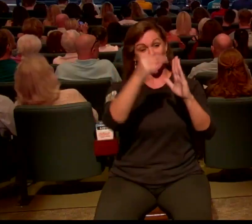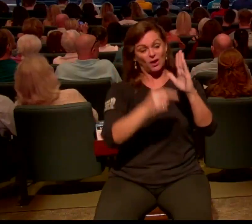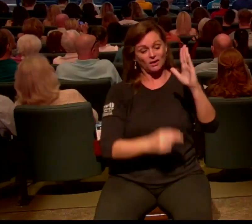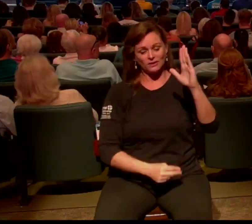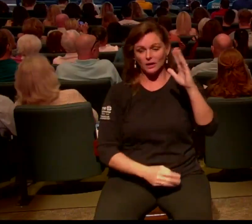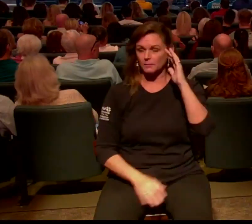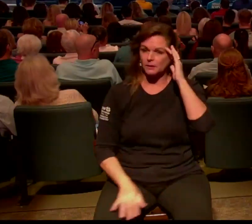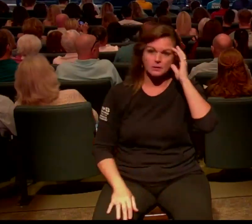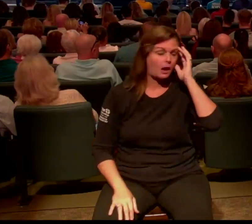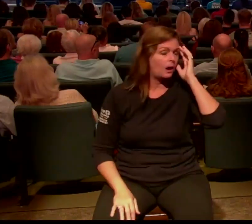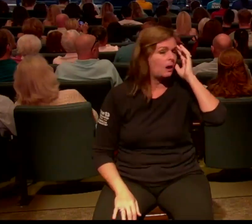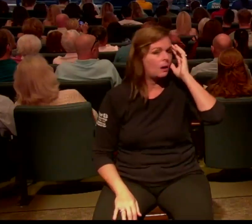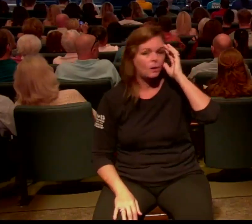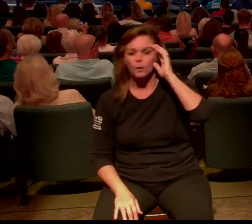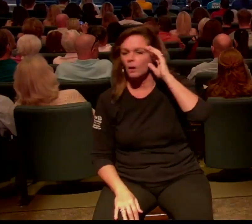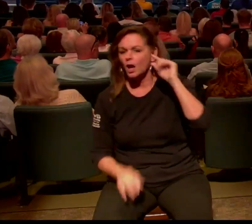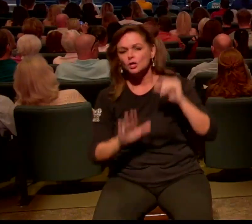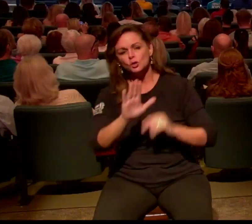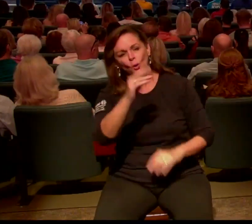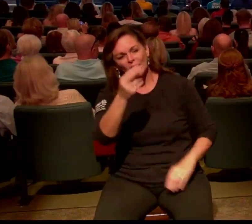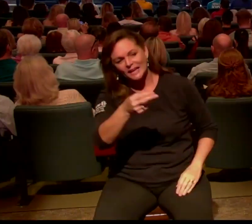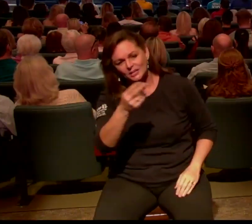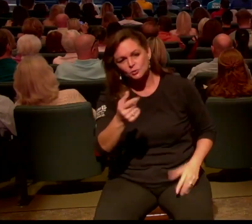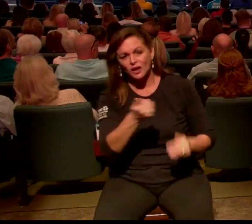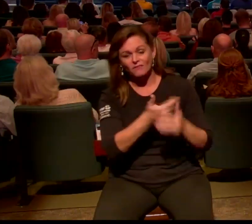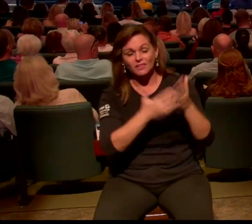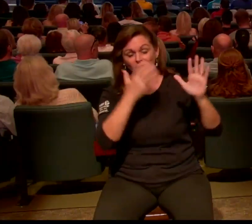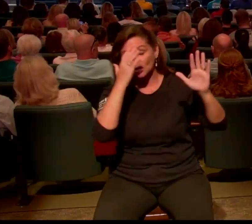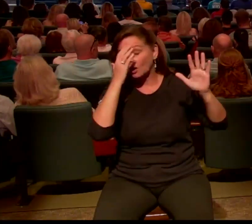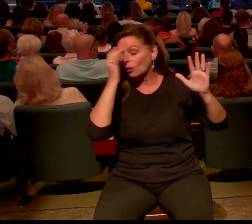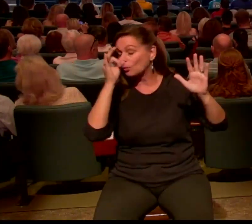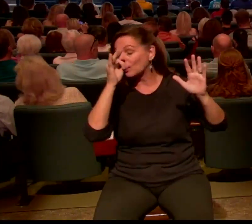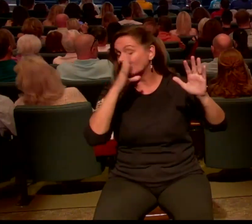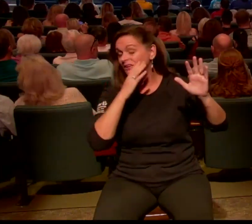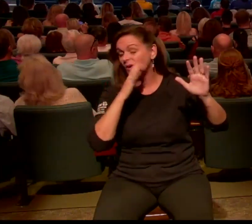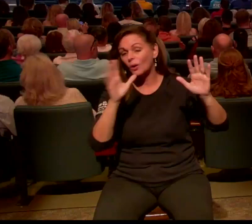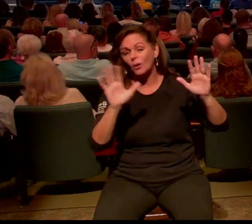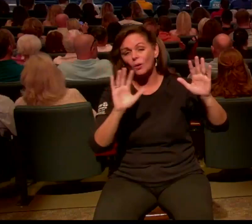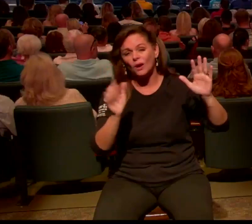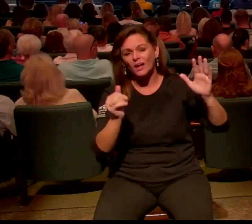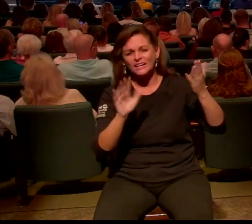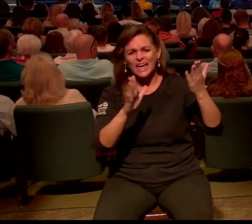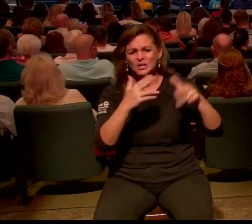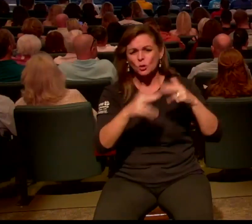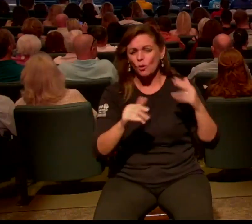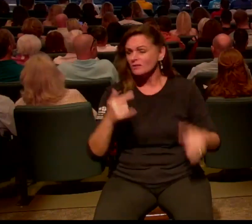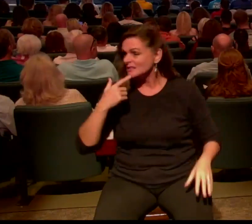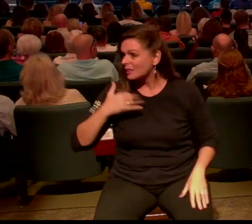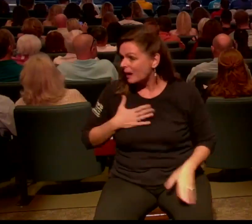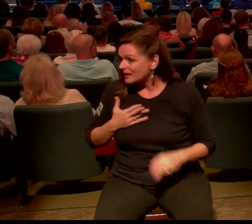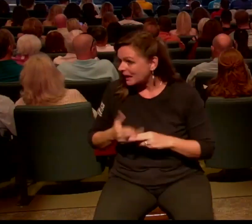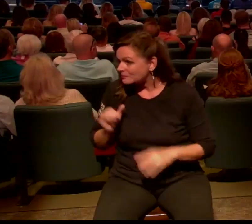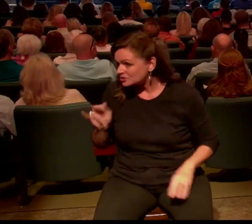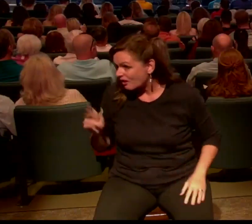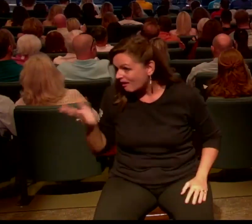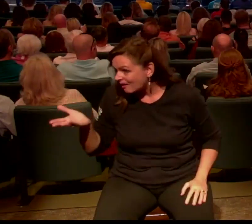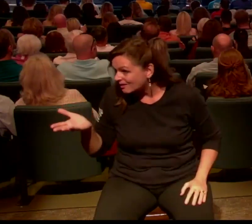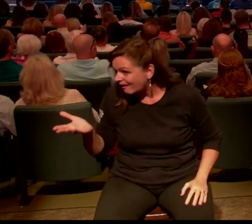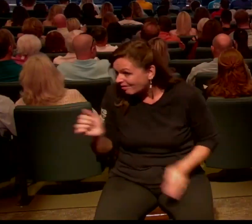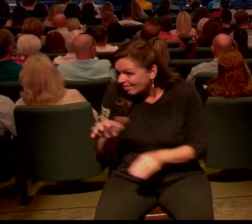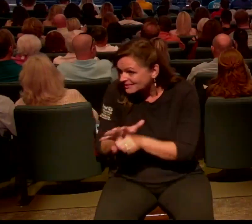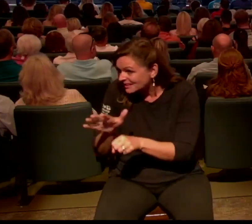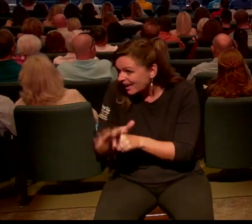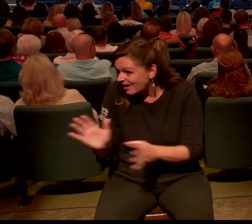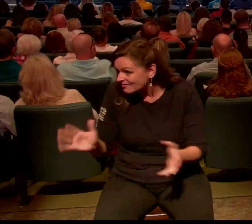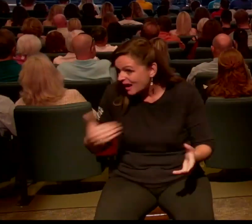said, "I hope not." Honest to God, can you just go out and tell them my name's John,